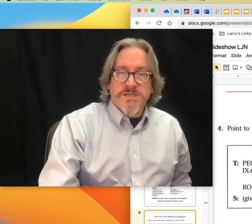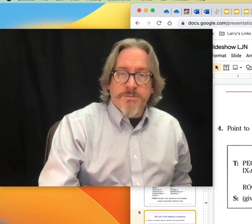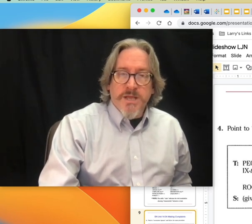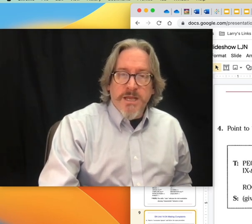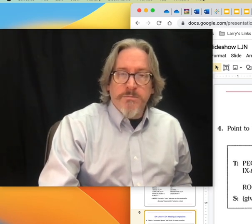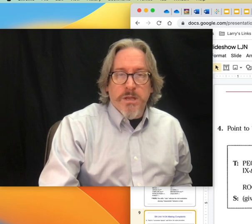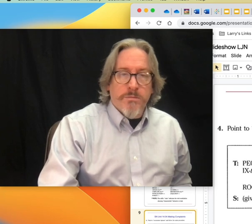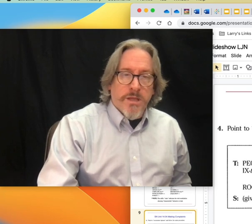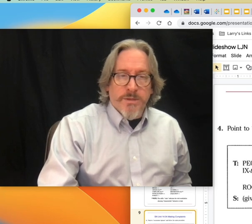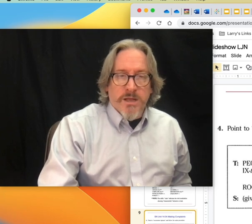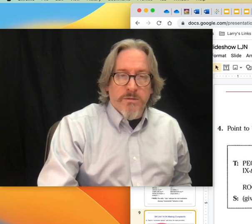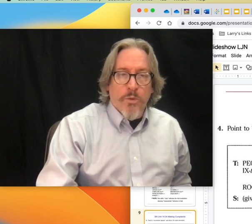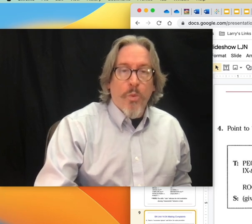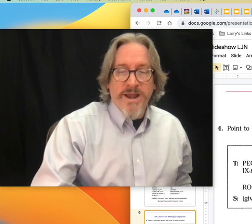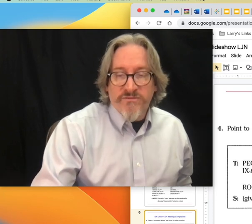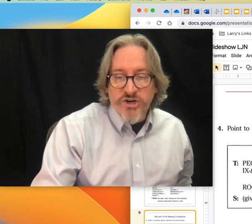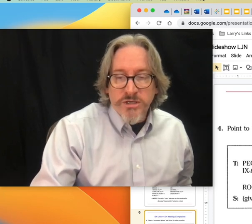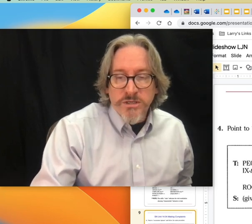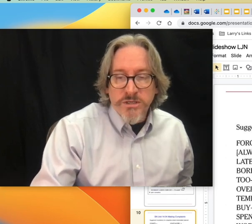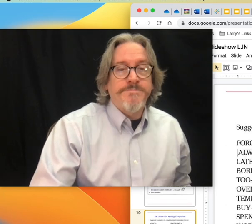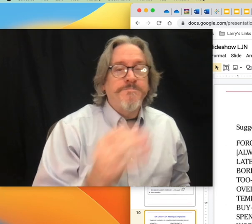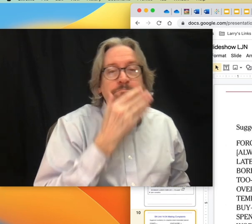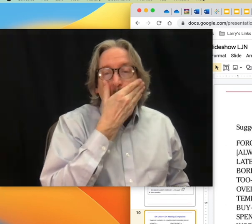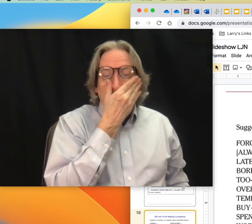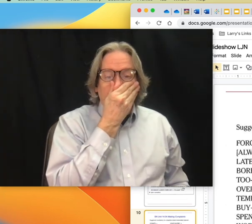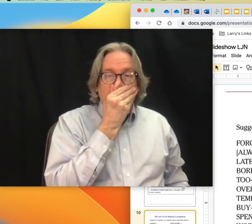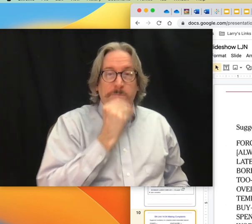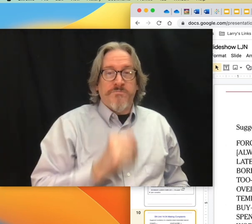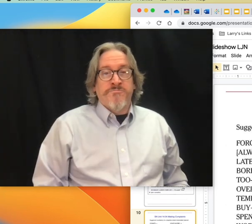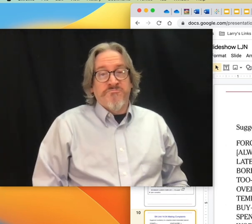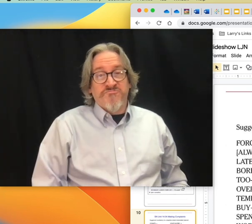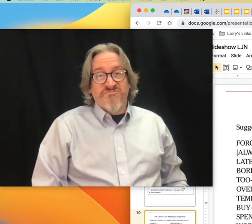Roommate always complained, blah, blah, blah, whatever.